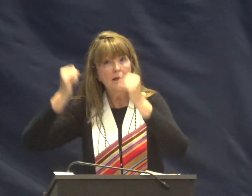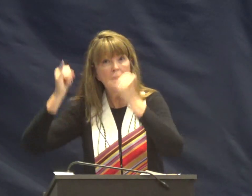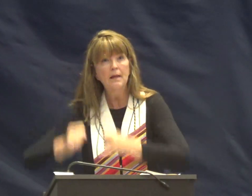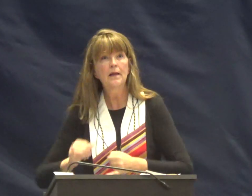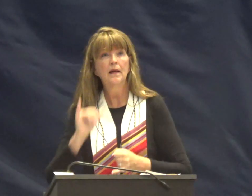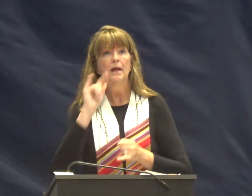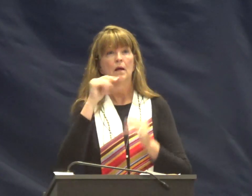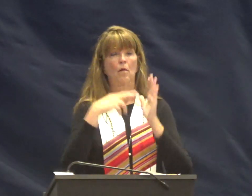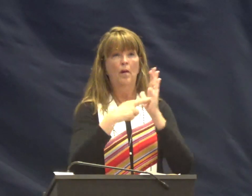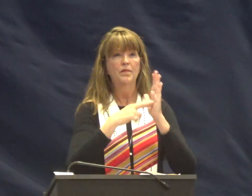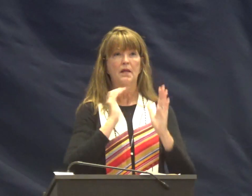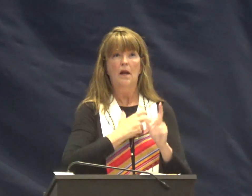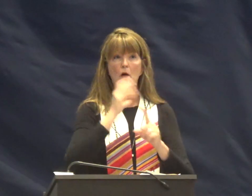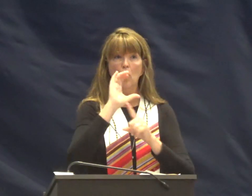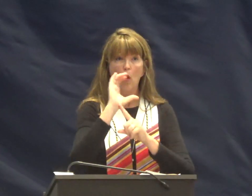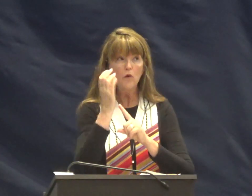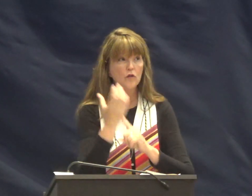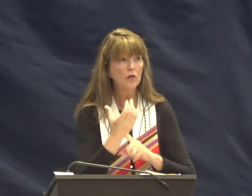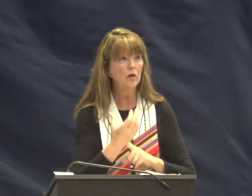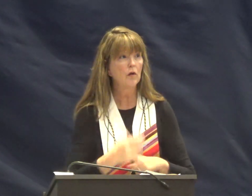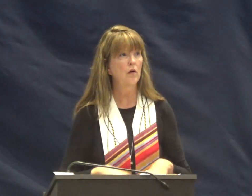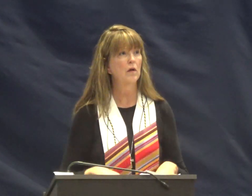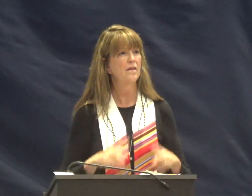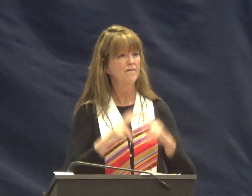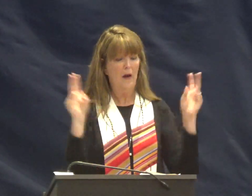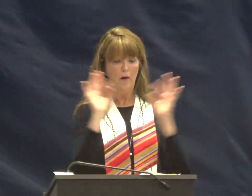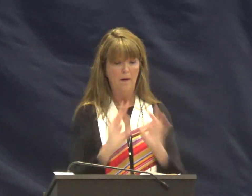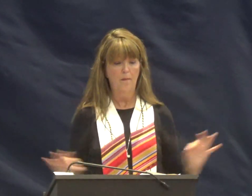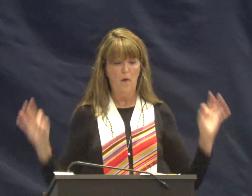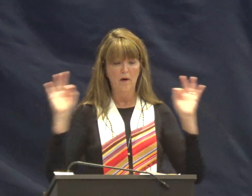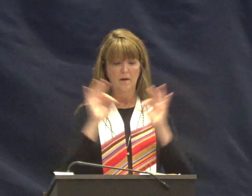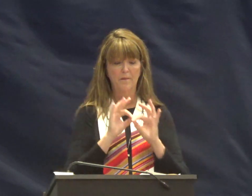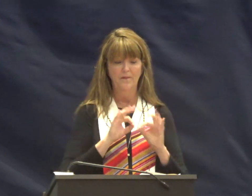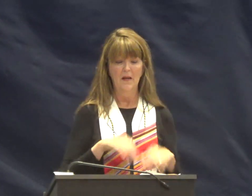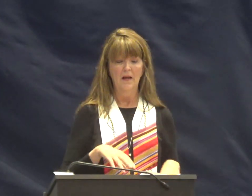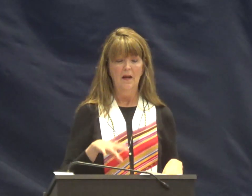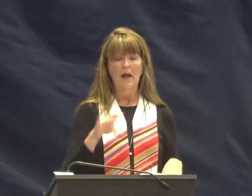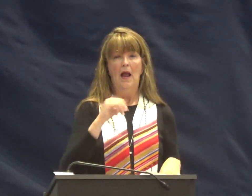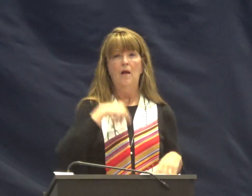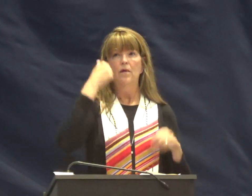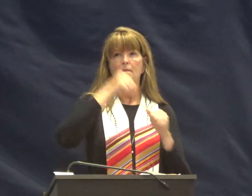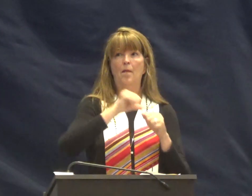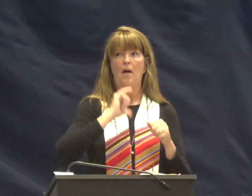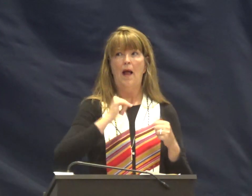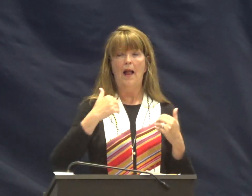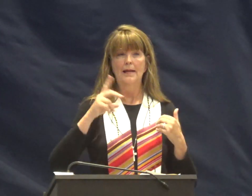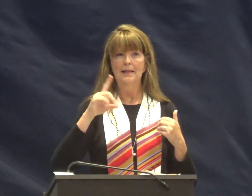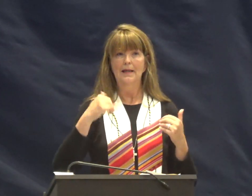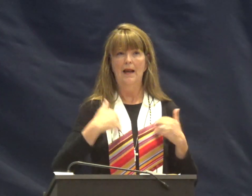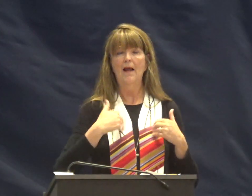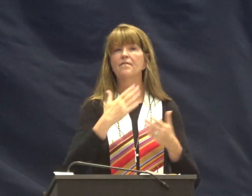represent our individuality. They can show our cultural values. They're a significant part of who we